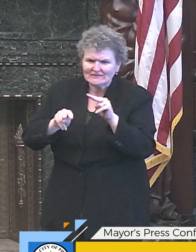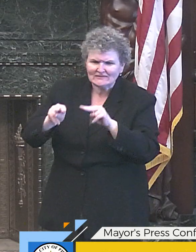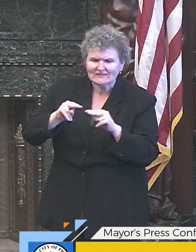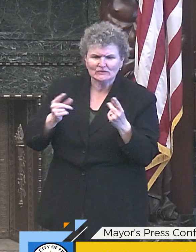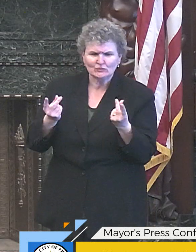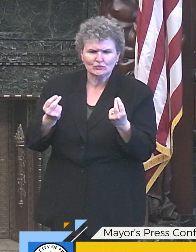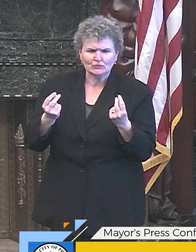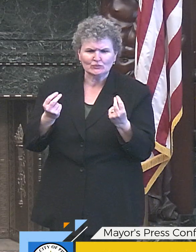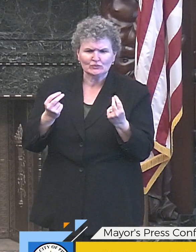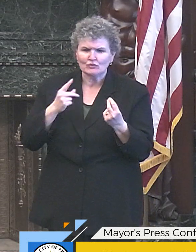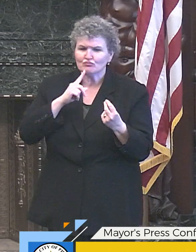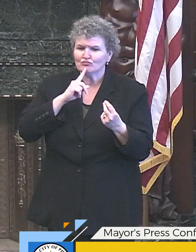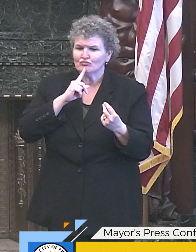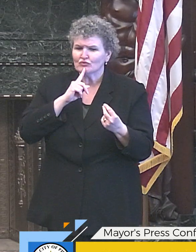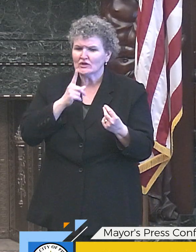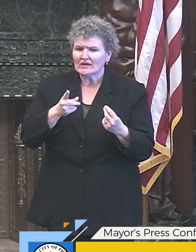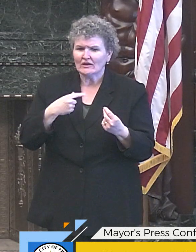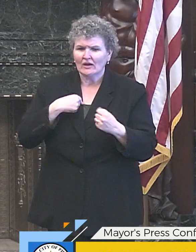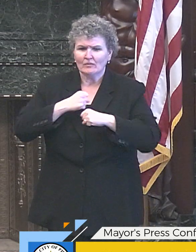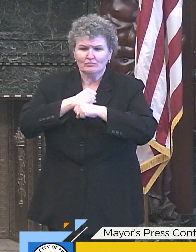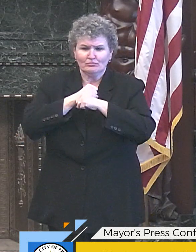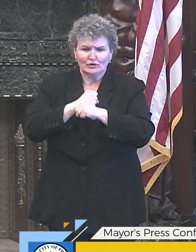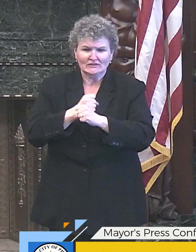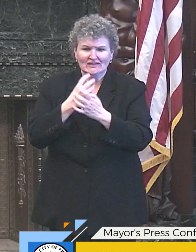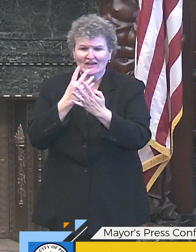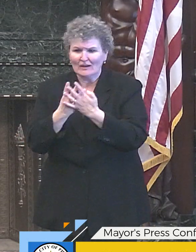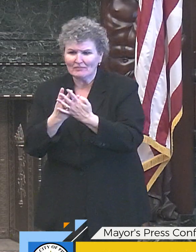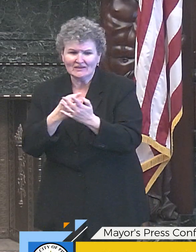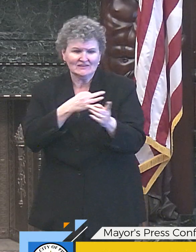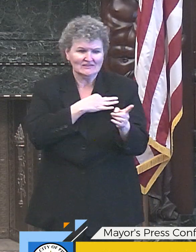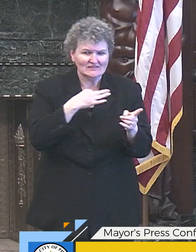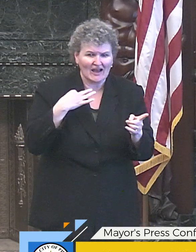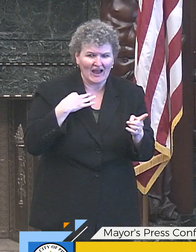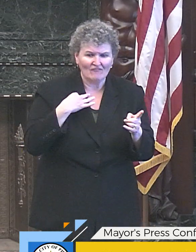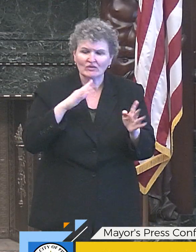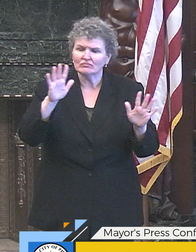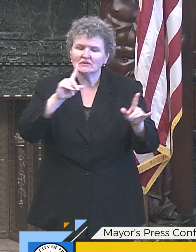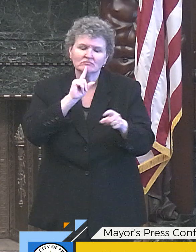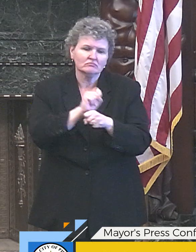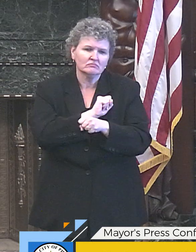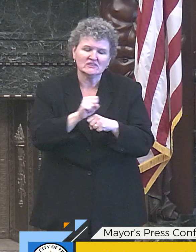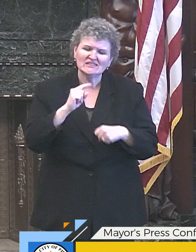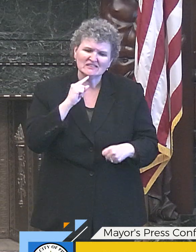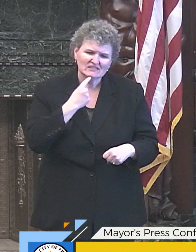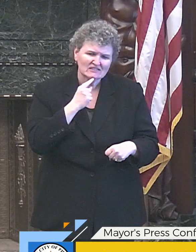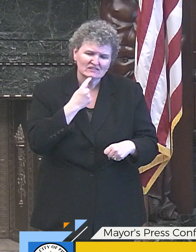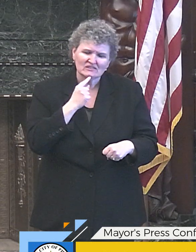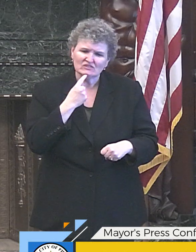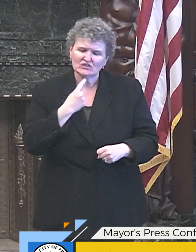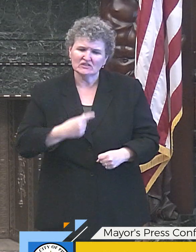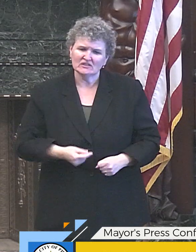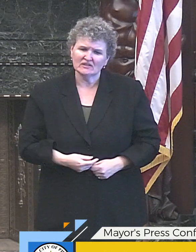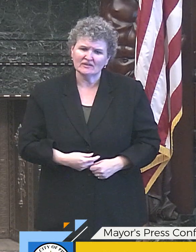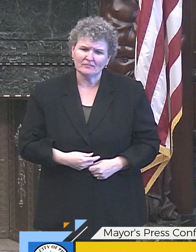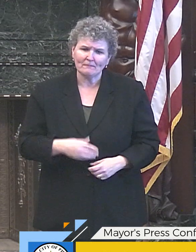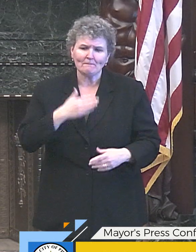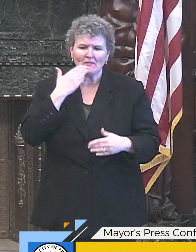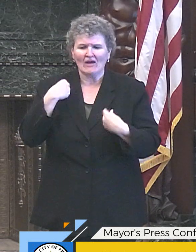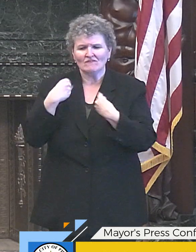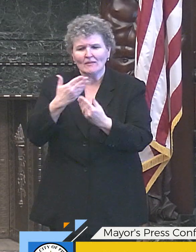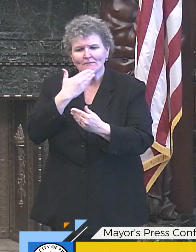taking the protection of our inmates and our staff very seriously, and we want to make sure we provide every avenue possible to protect